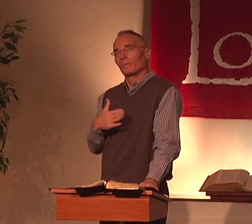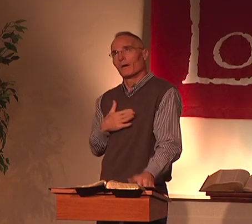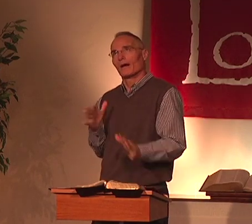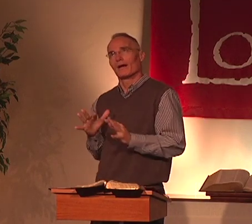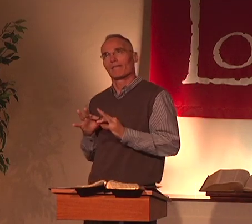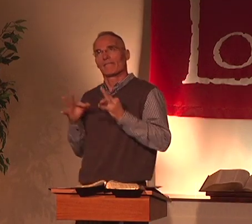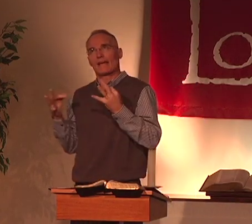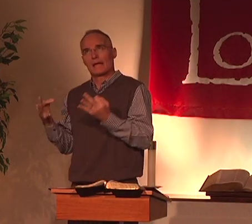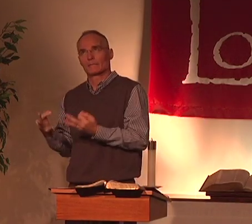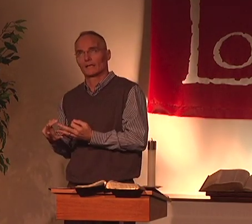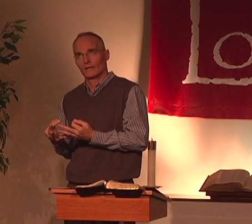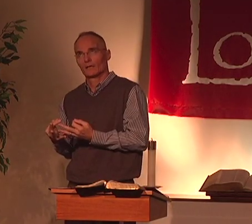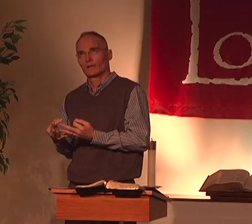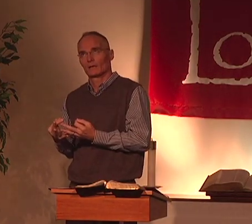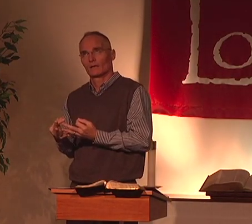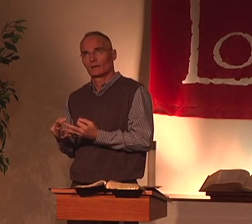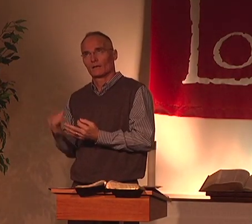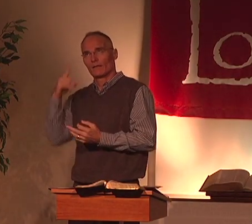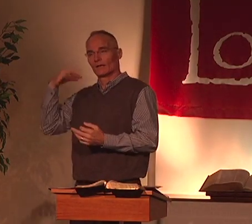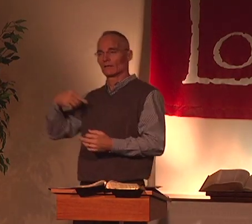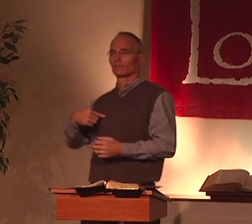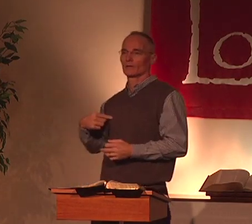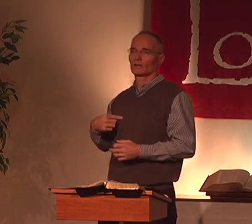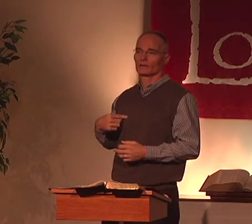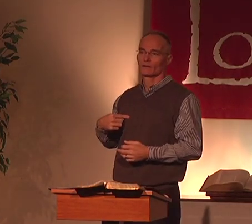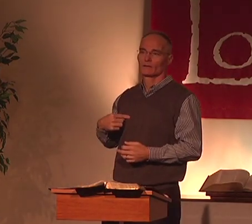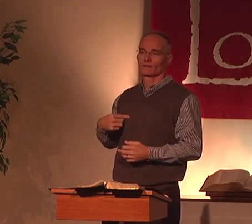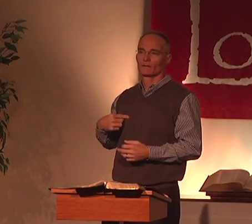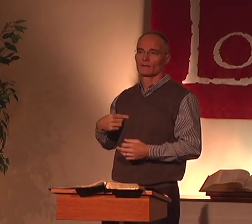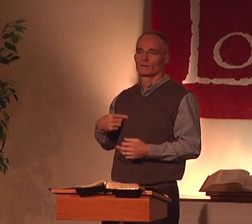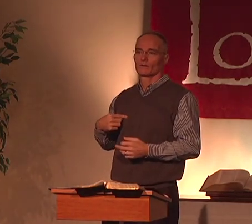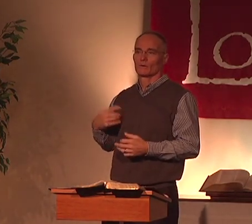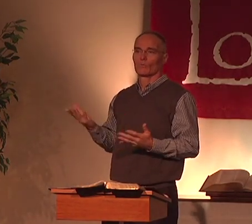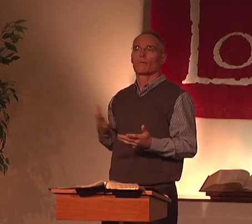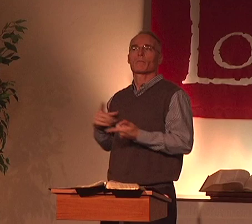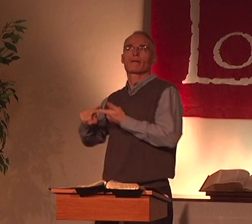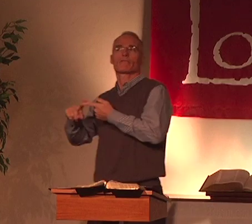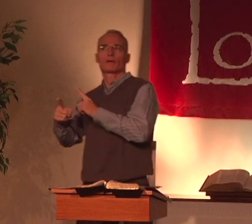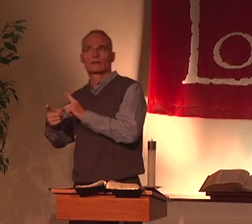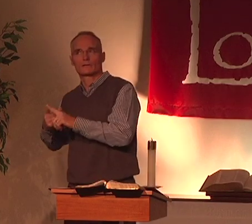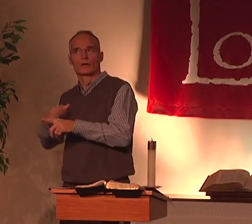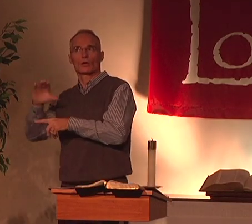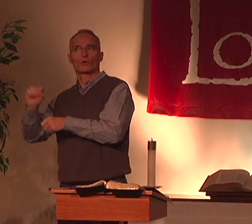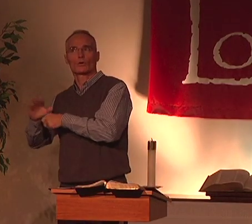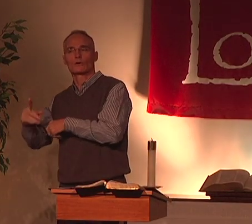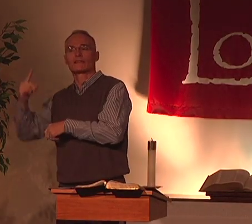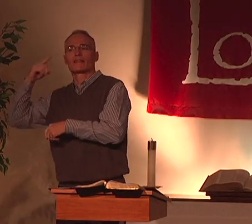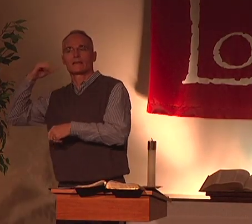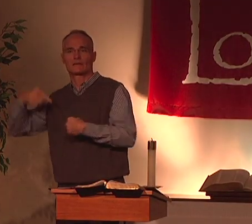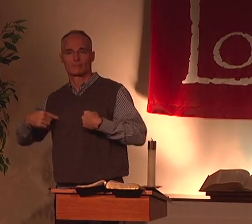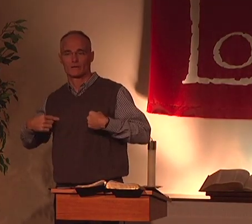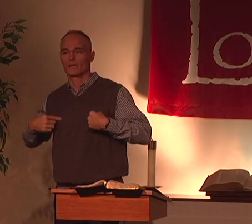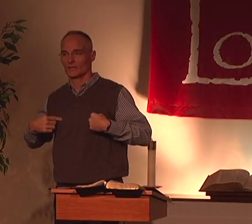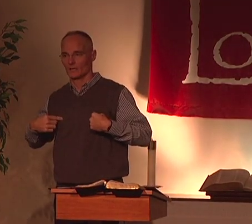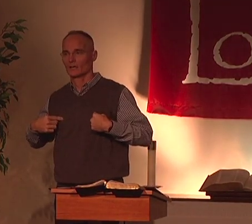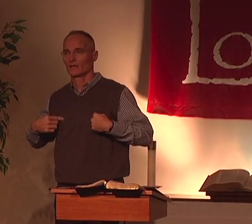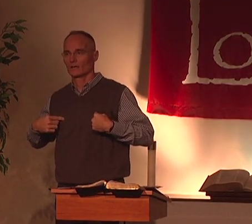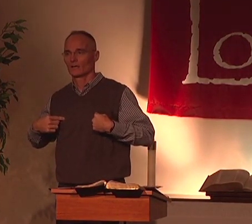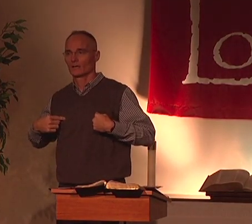What would my family What would my family Think of me What would my friends My co-workers Think of me